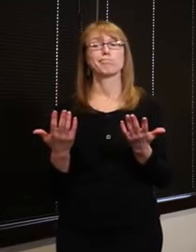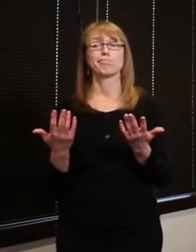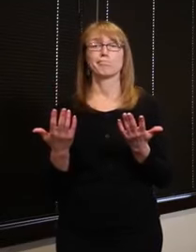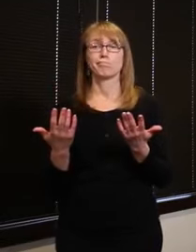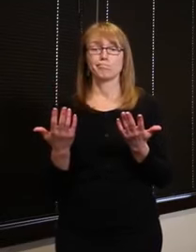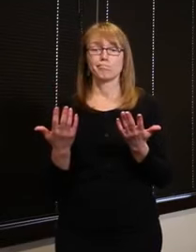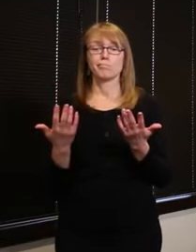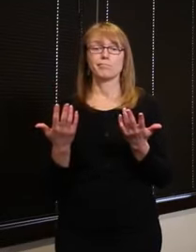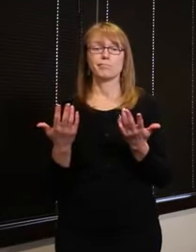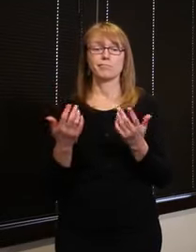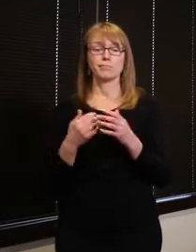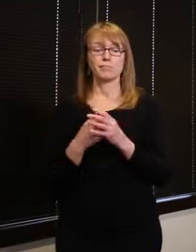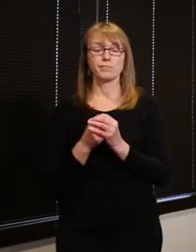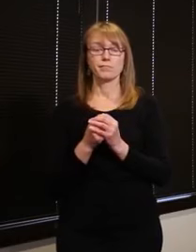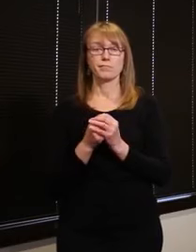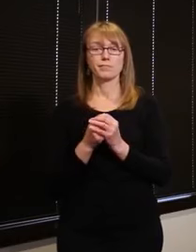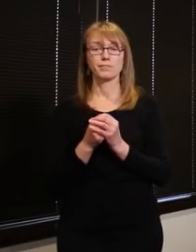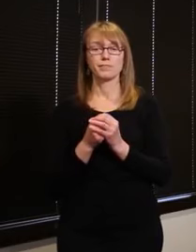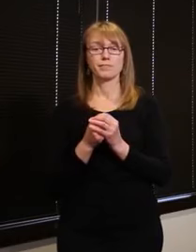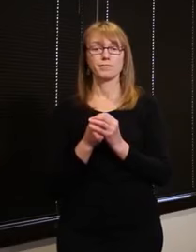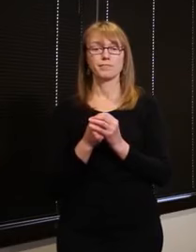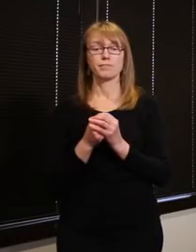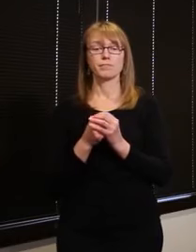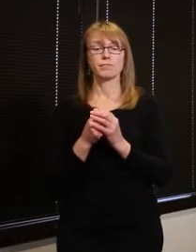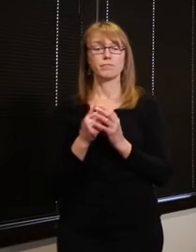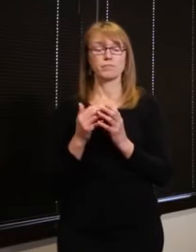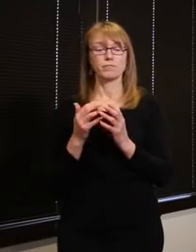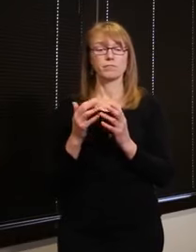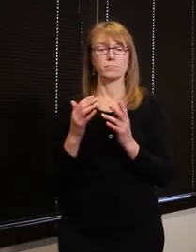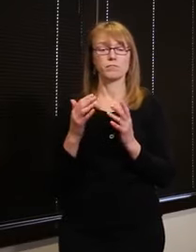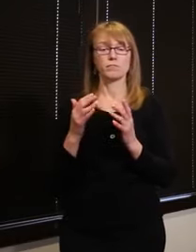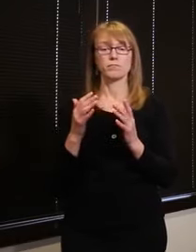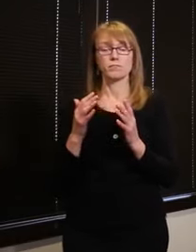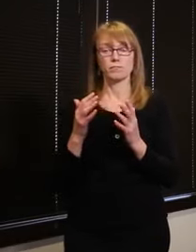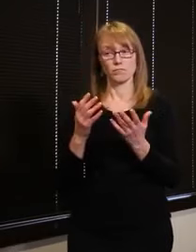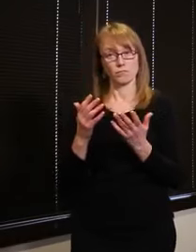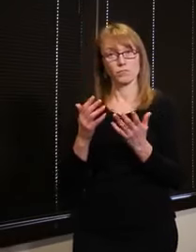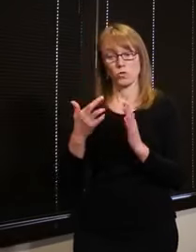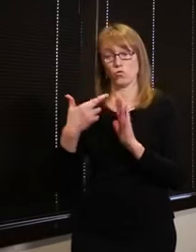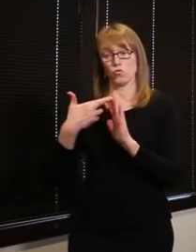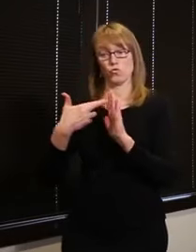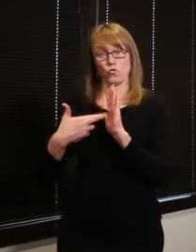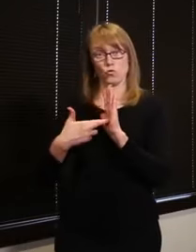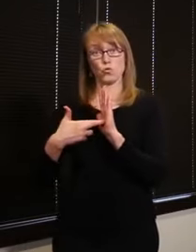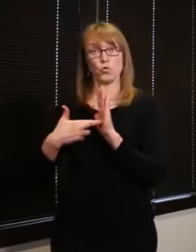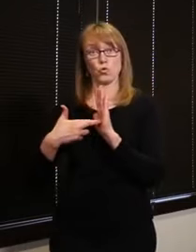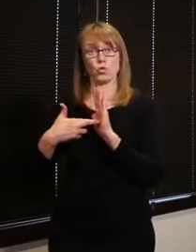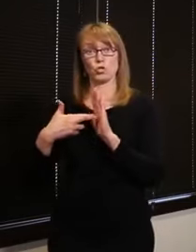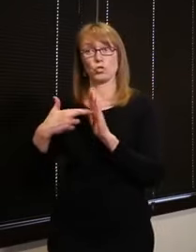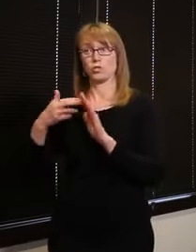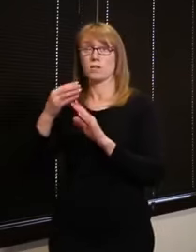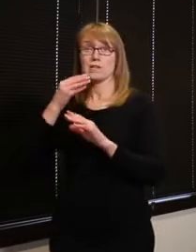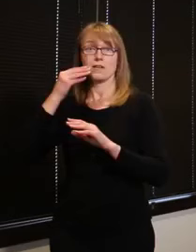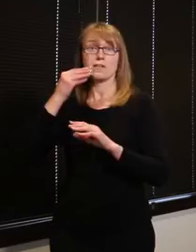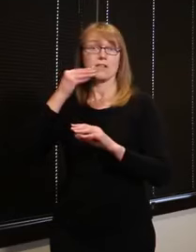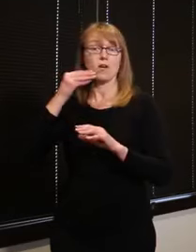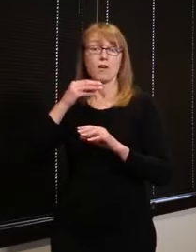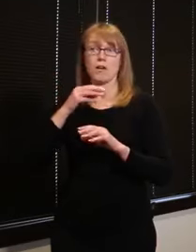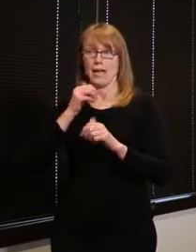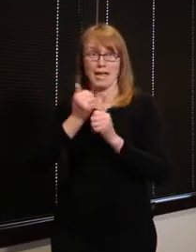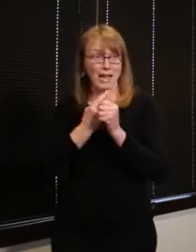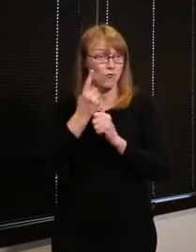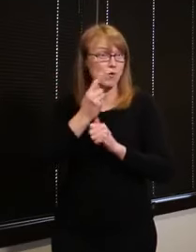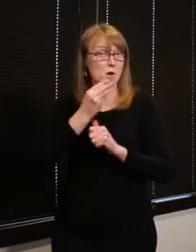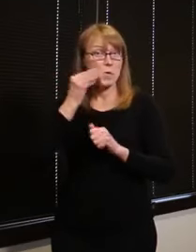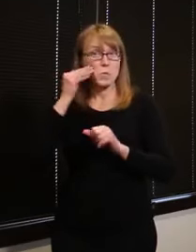directly attributable to the social distancing rules, shelter-in-place rules that we put in place, and the effort of the community. I don't